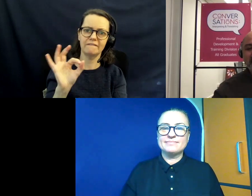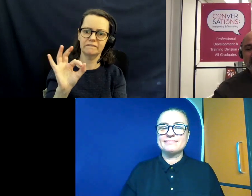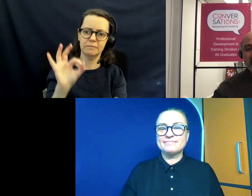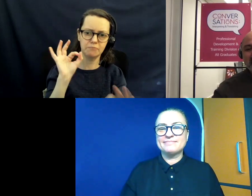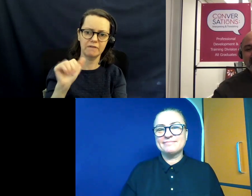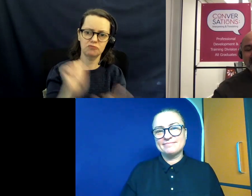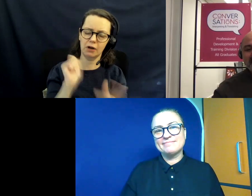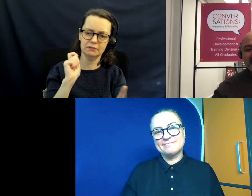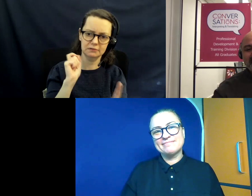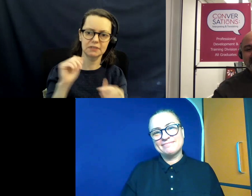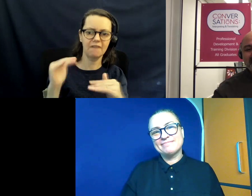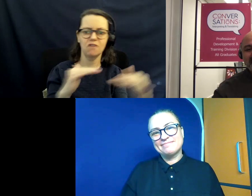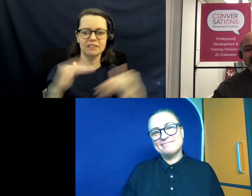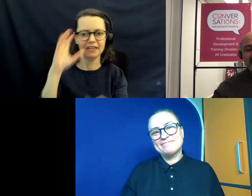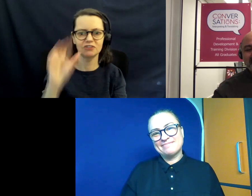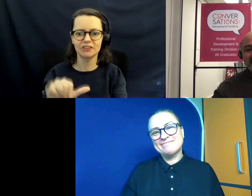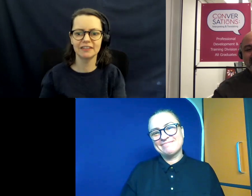on.